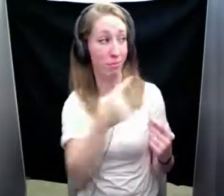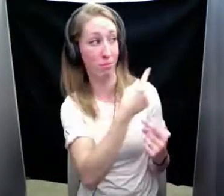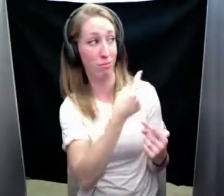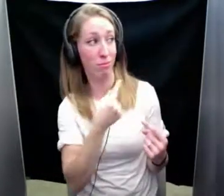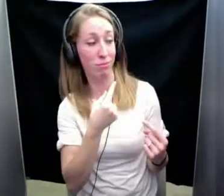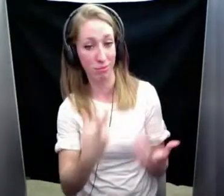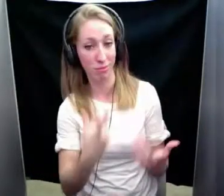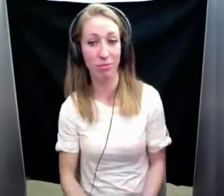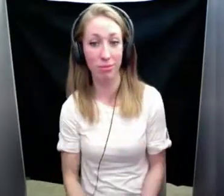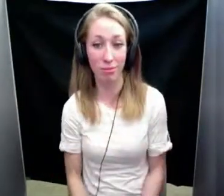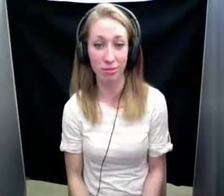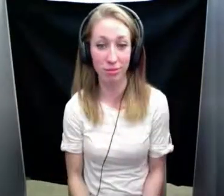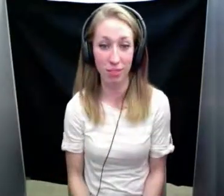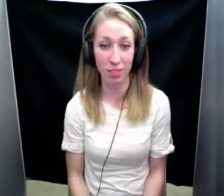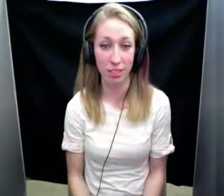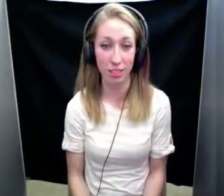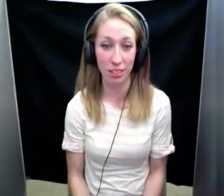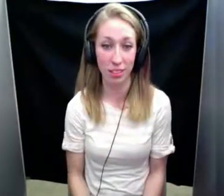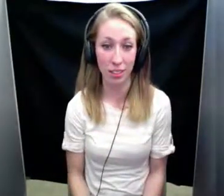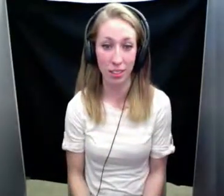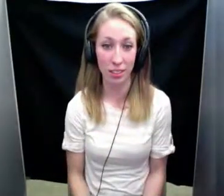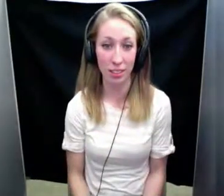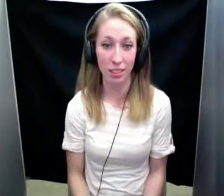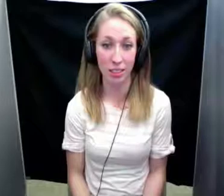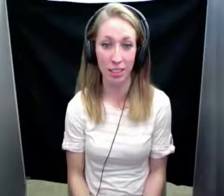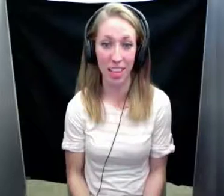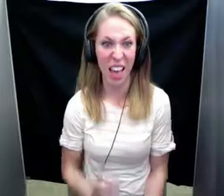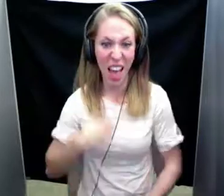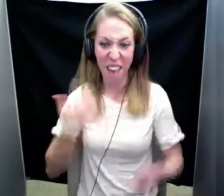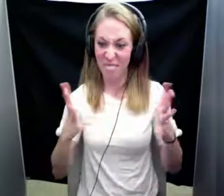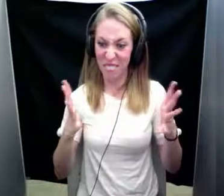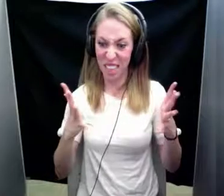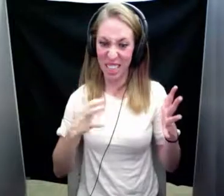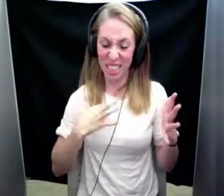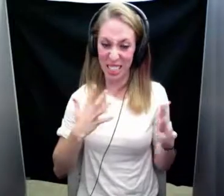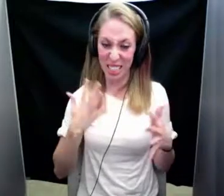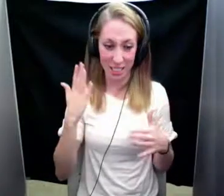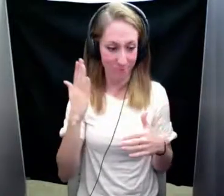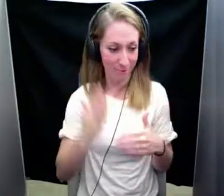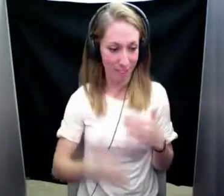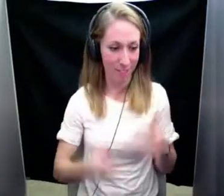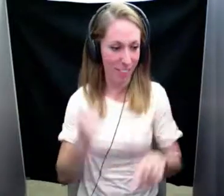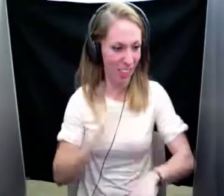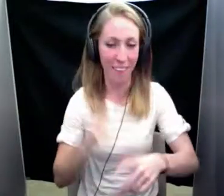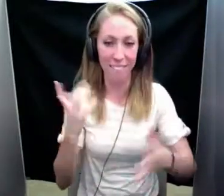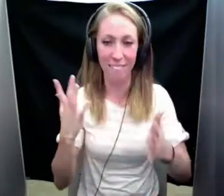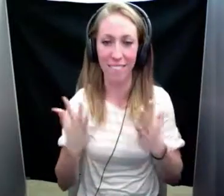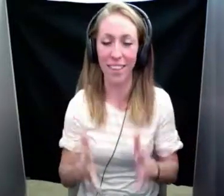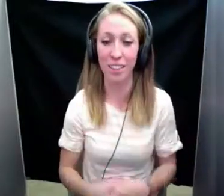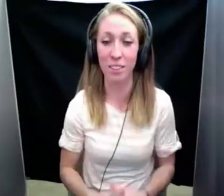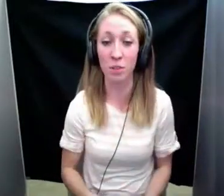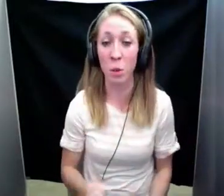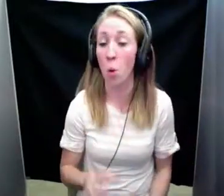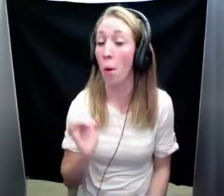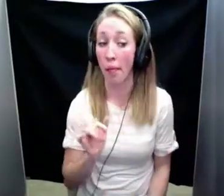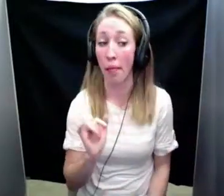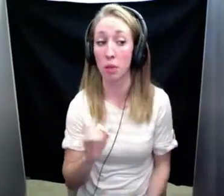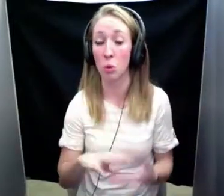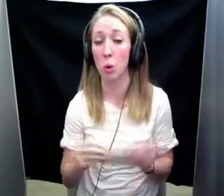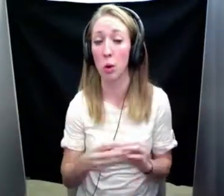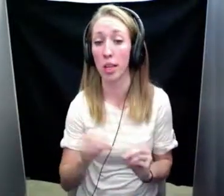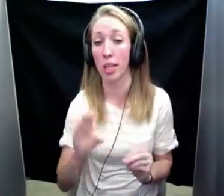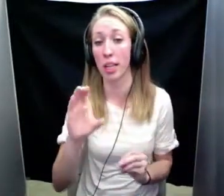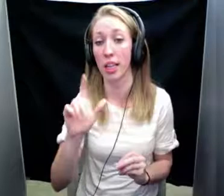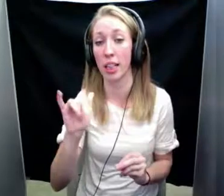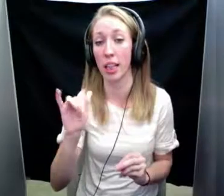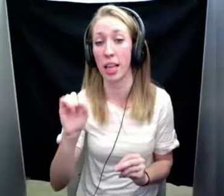äventyret ute. I did it! I got it down in time. I had to shorten it a little bit, but it worked. So there's a classic, you know, sort